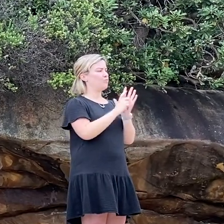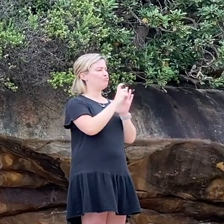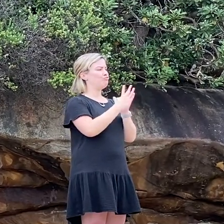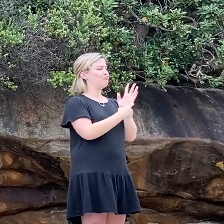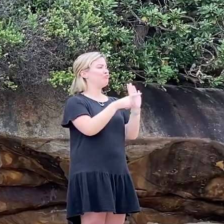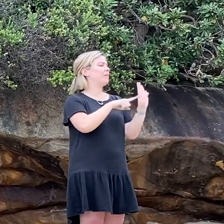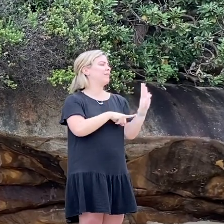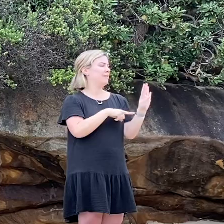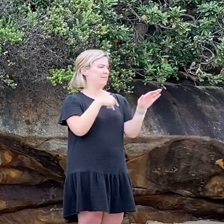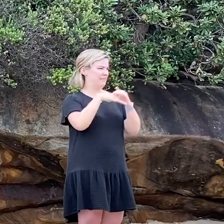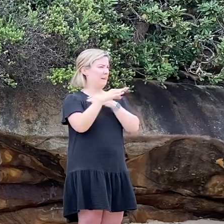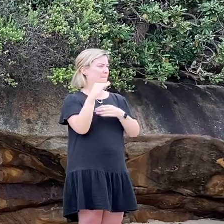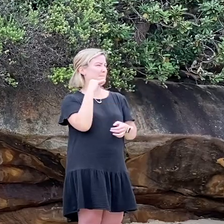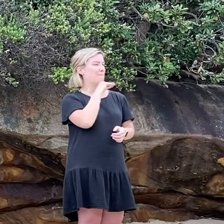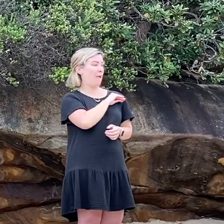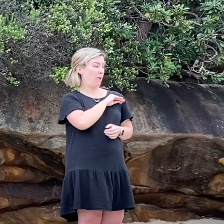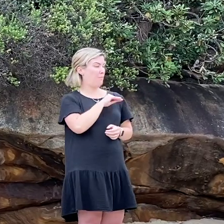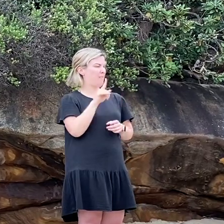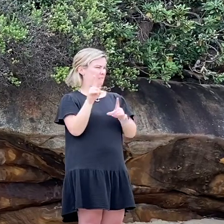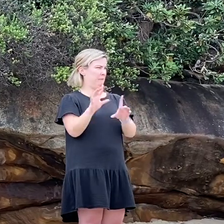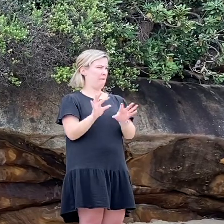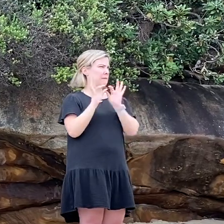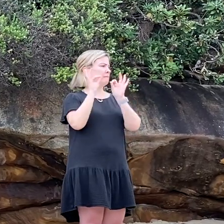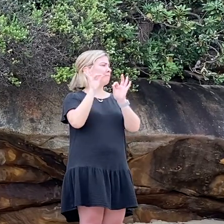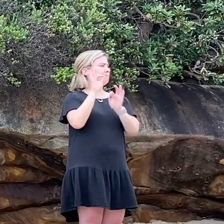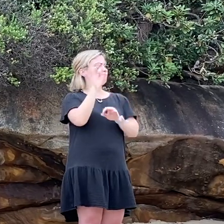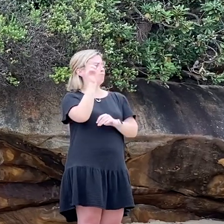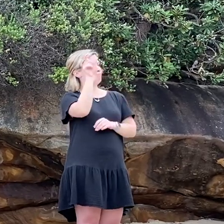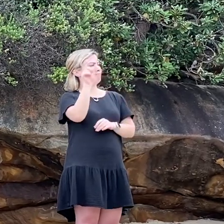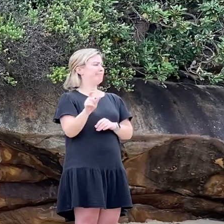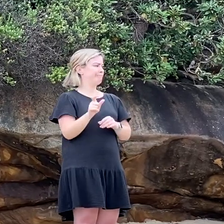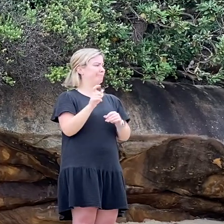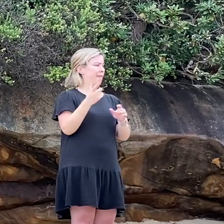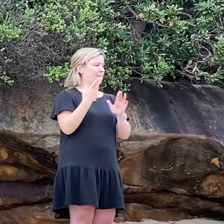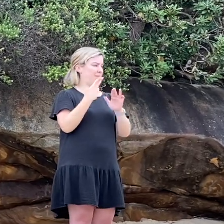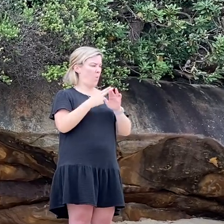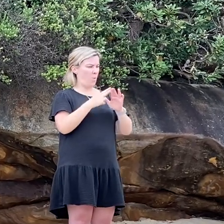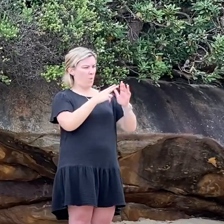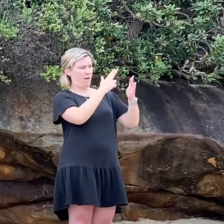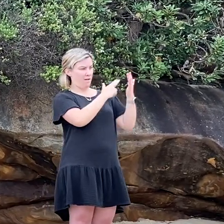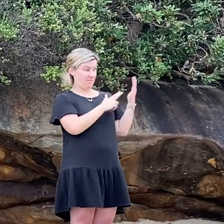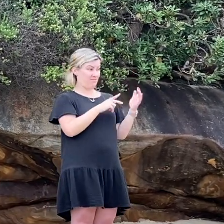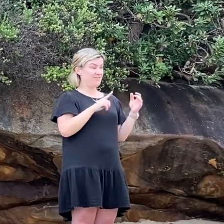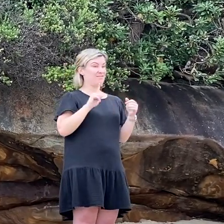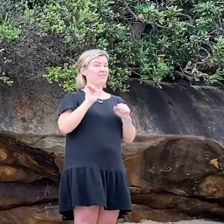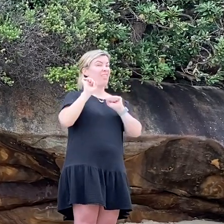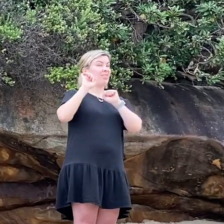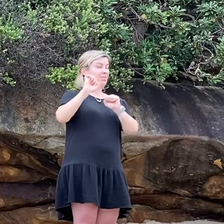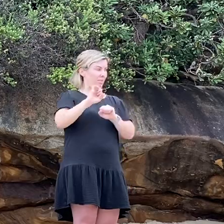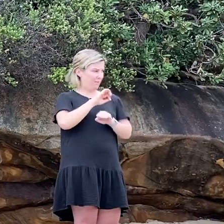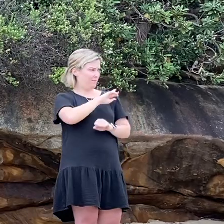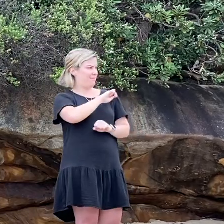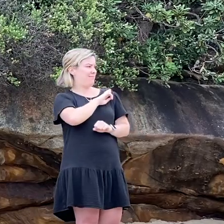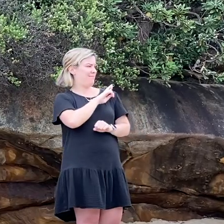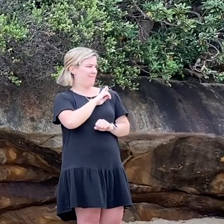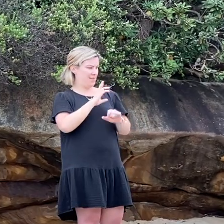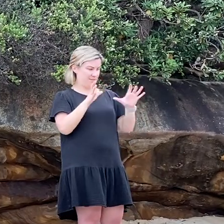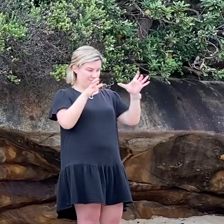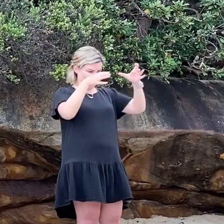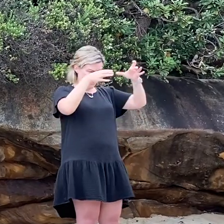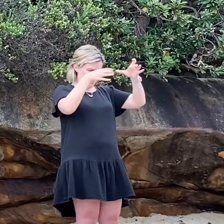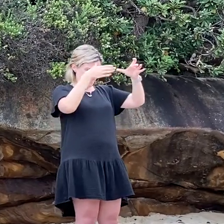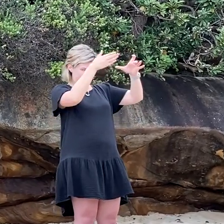Meridian Foundry, who specialise in artwork, and they cut it up again and make it into, say, another 12